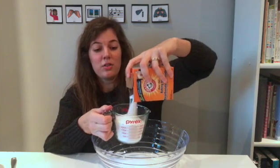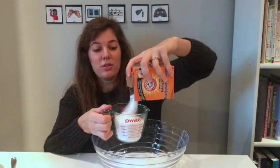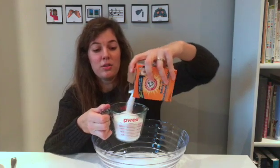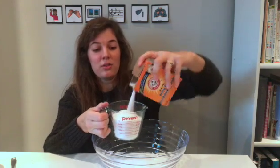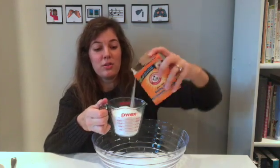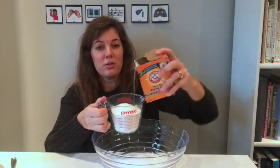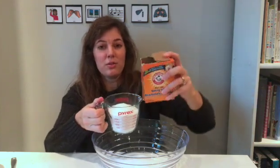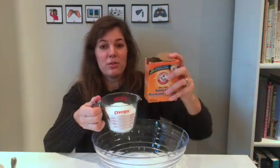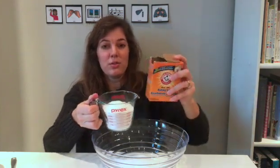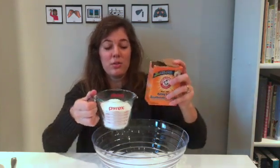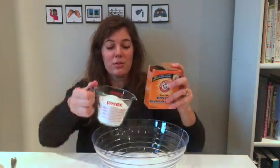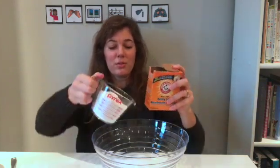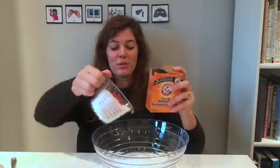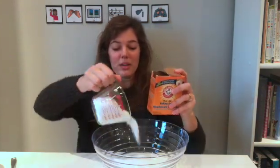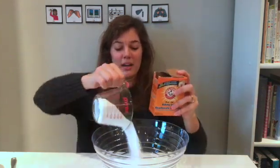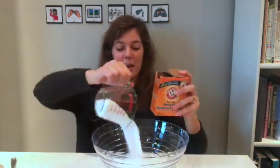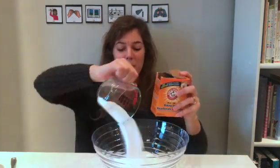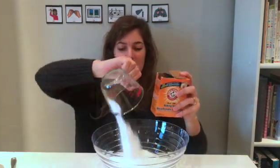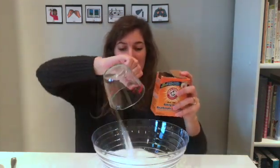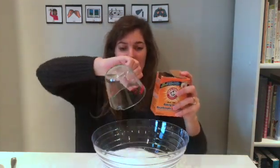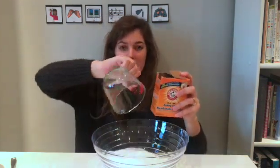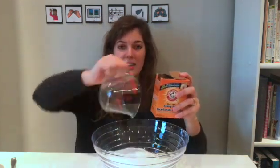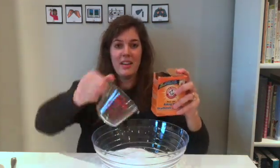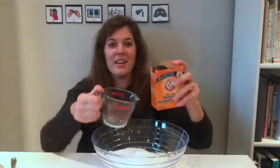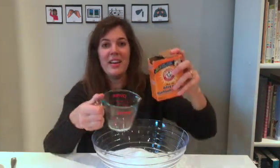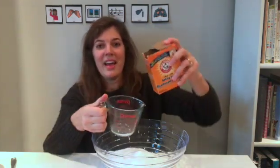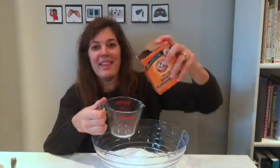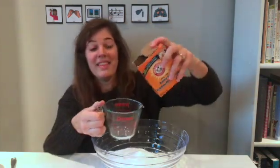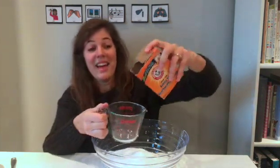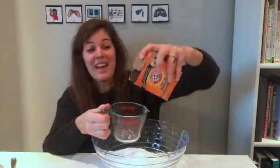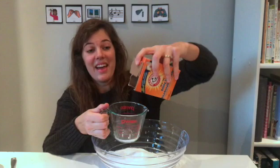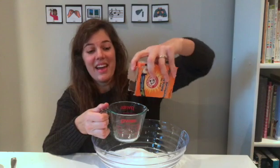two cups. And then